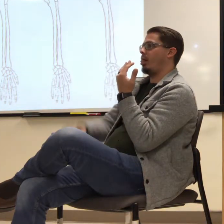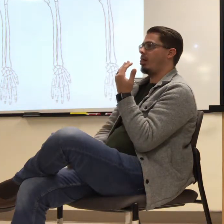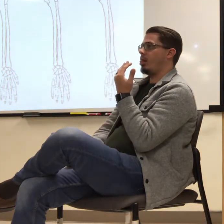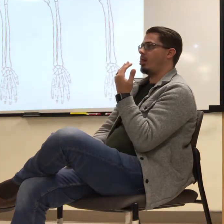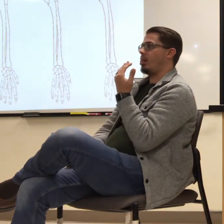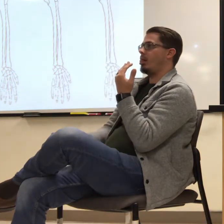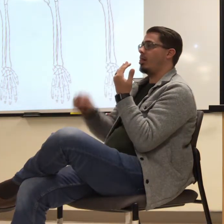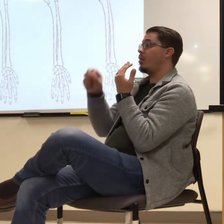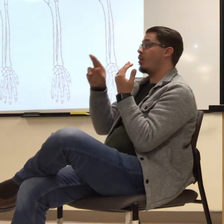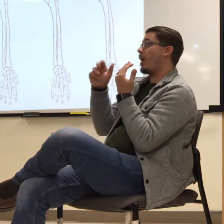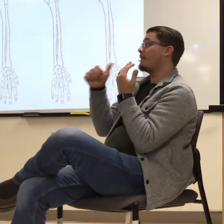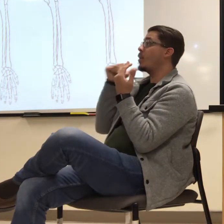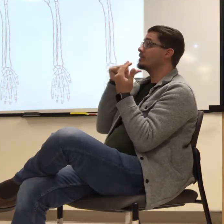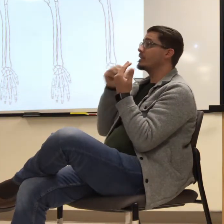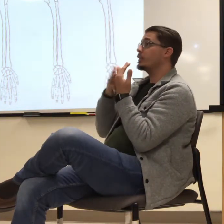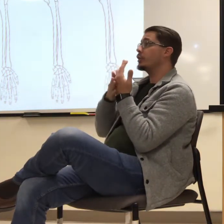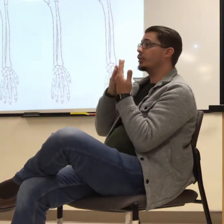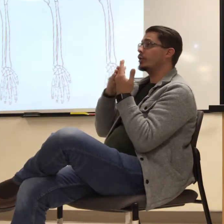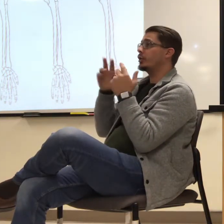Okay.